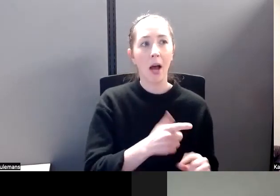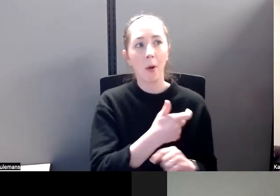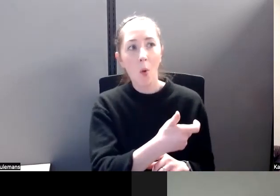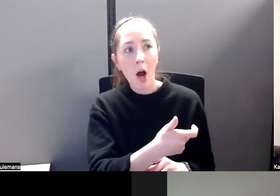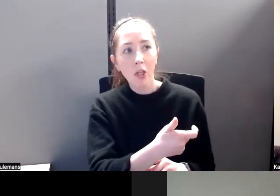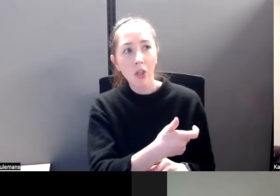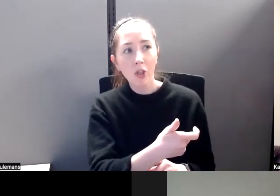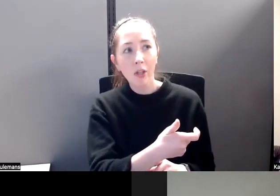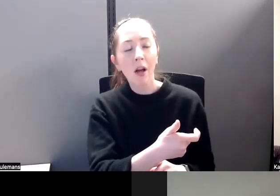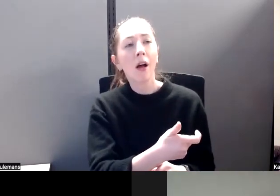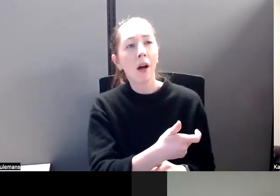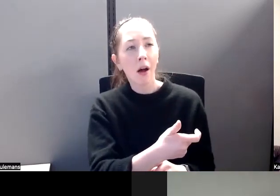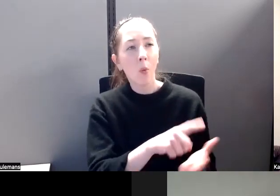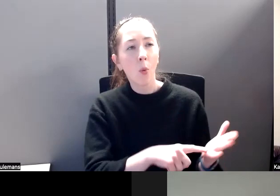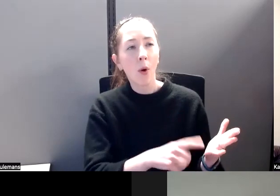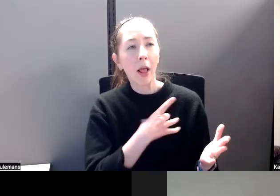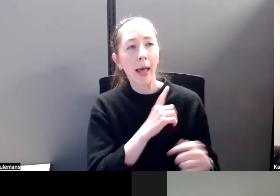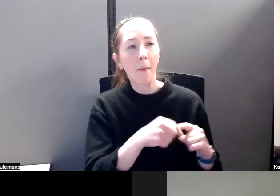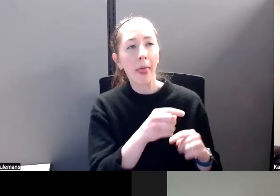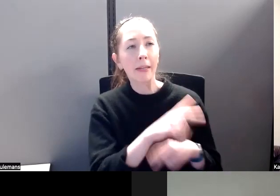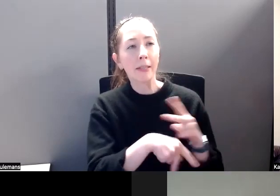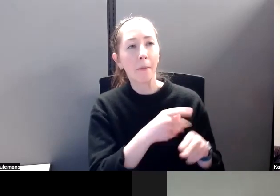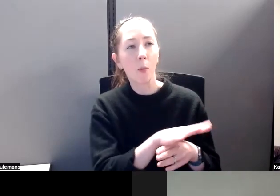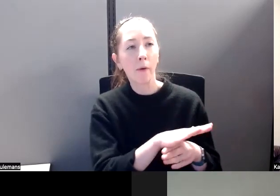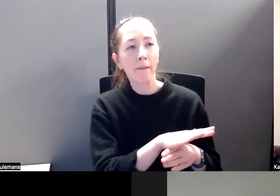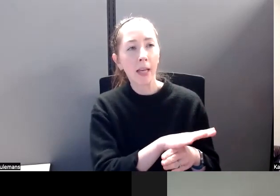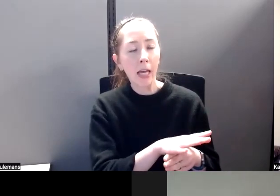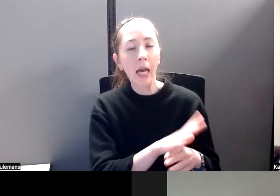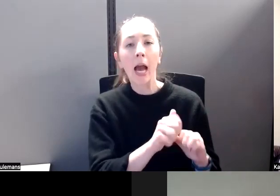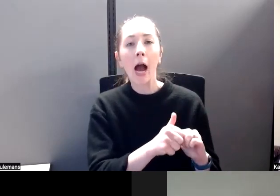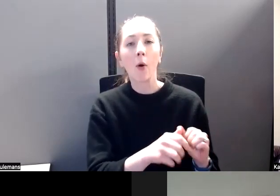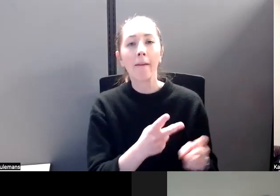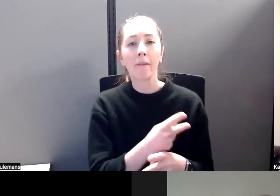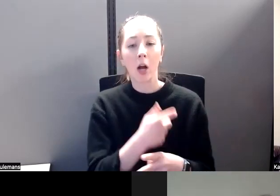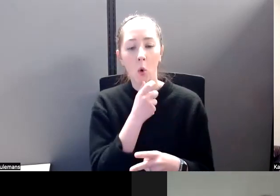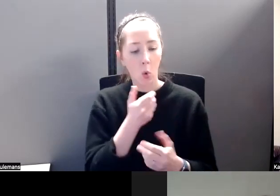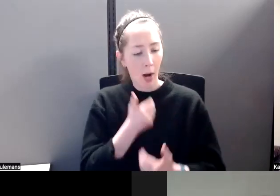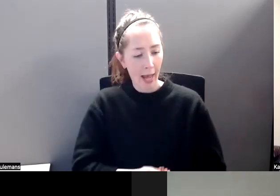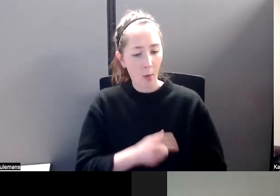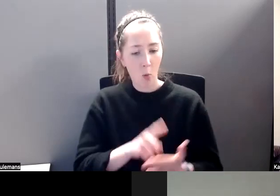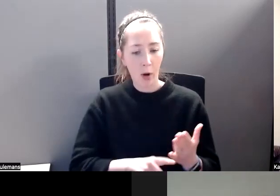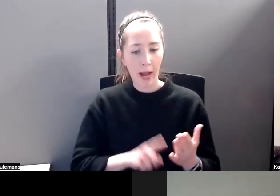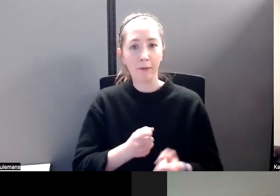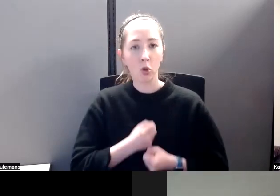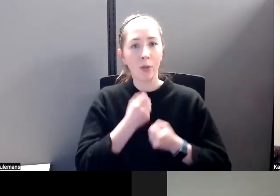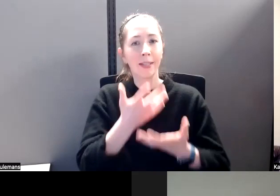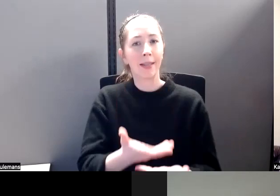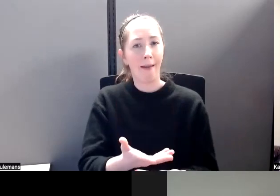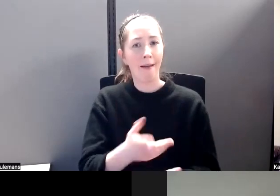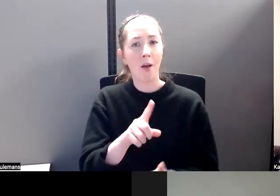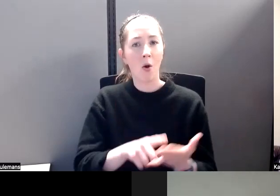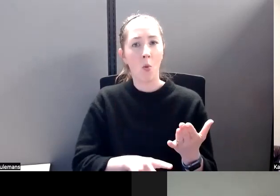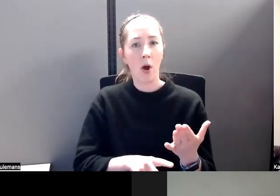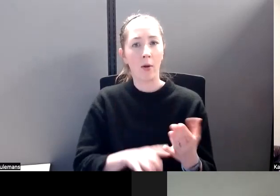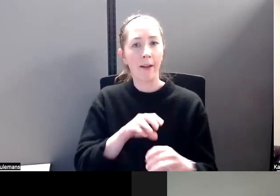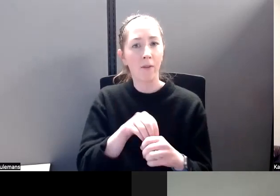I'm just going to watch, what is it I like about those? How do I start finding my voice and what I have to say? And then what do I got to do to get in there?